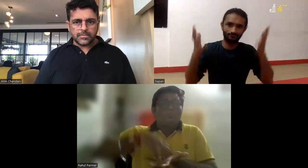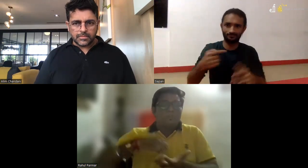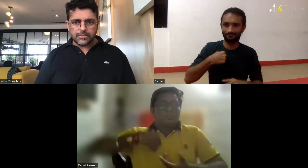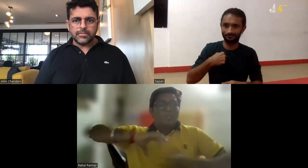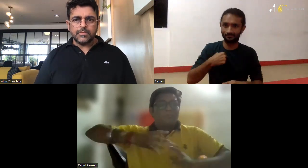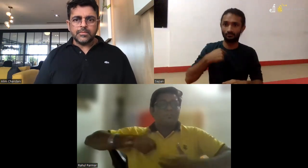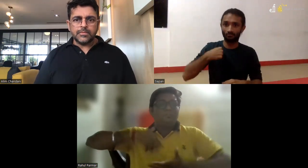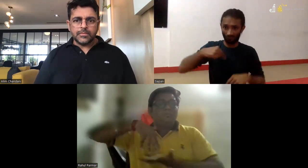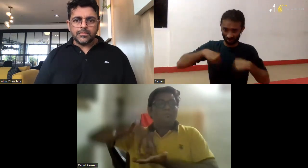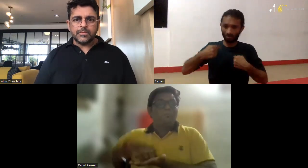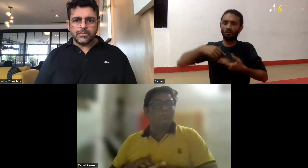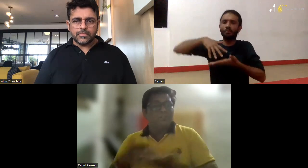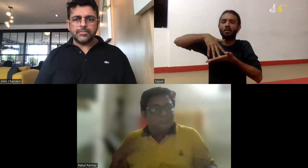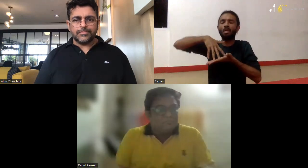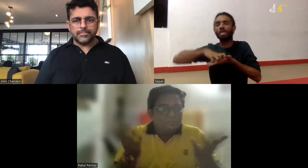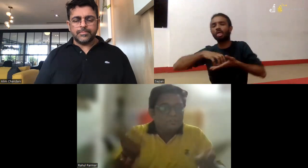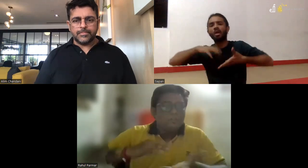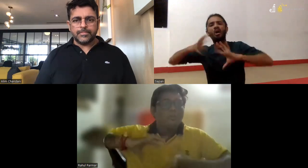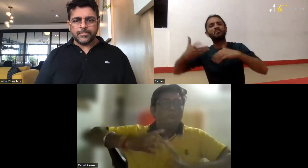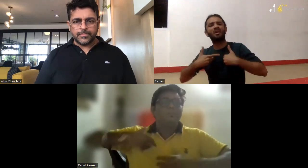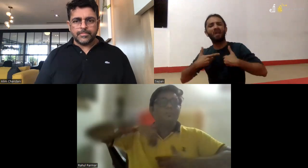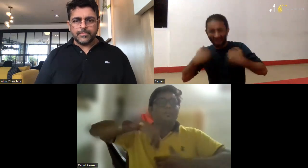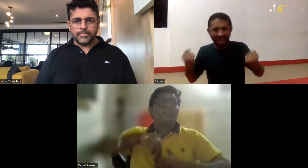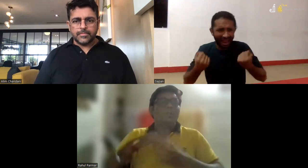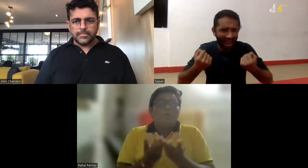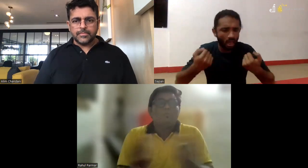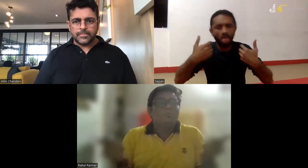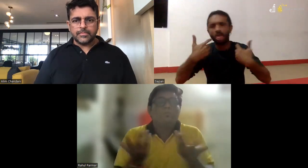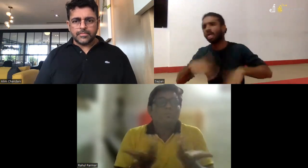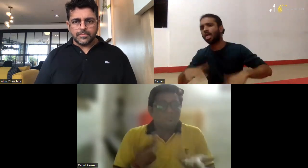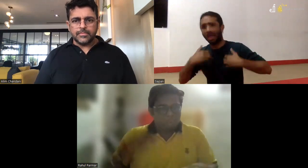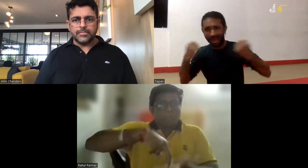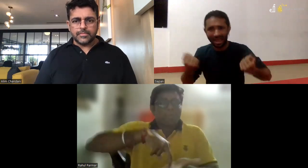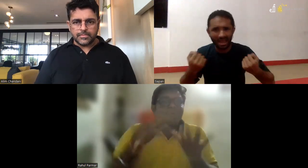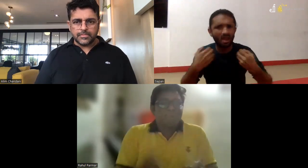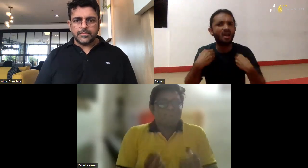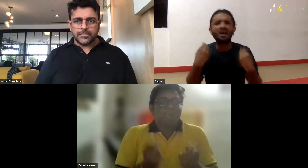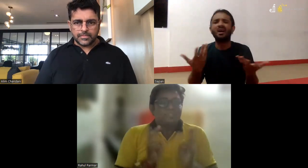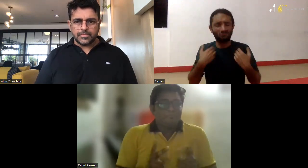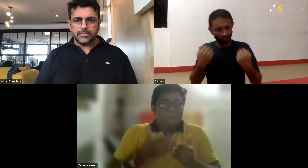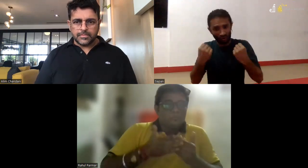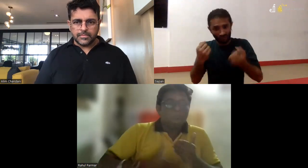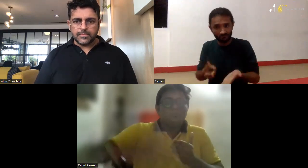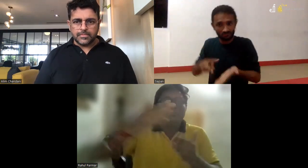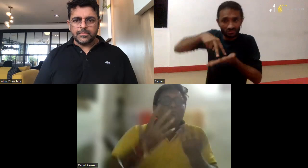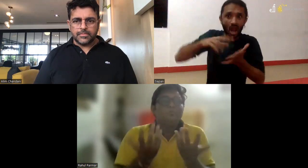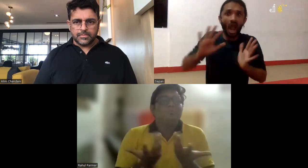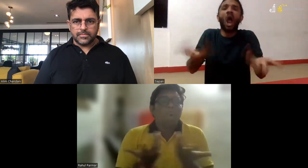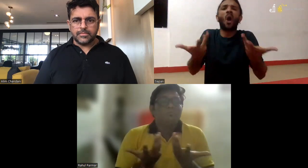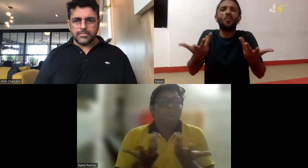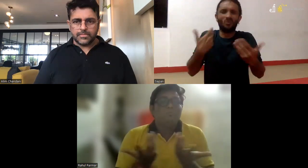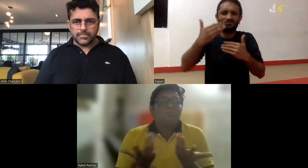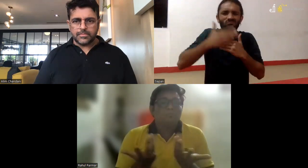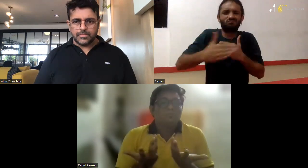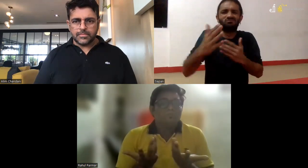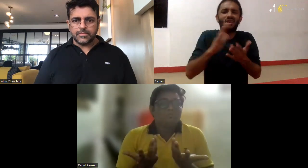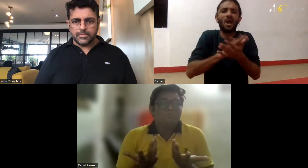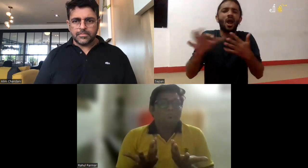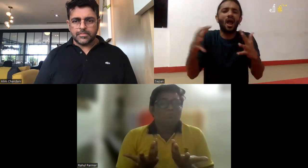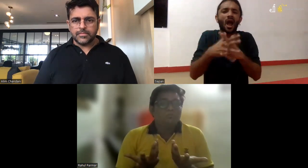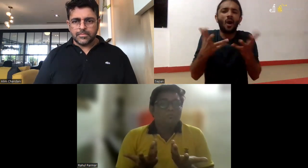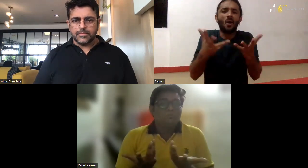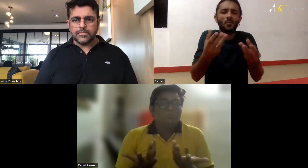mean, given their time, given their times, but still, some people,